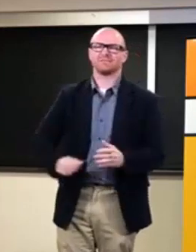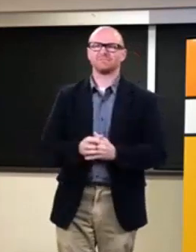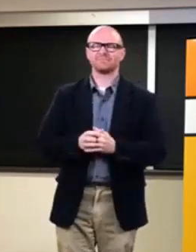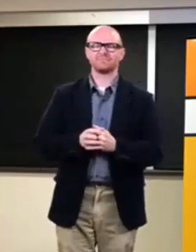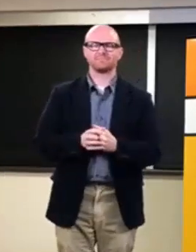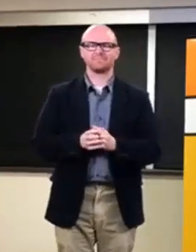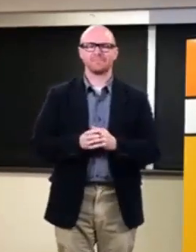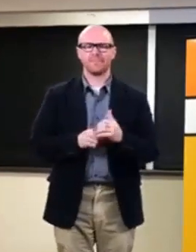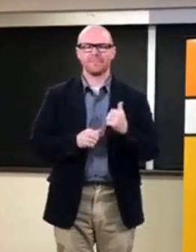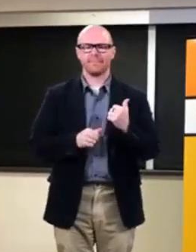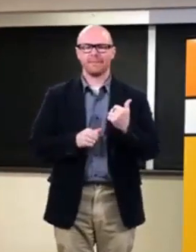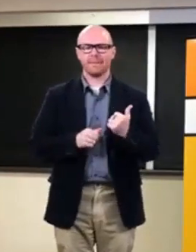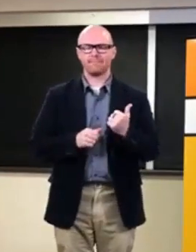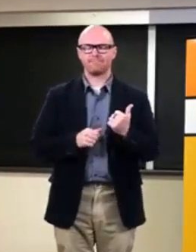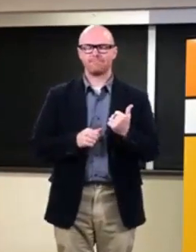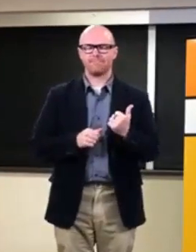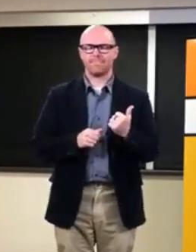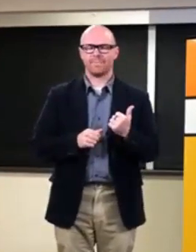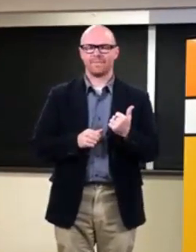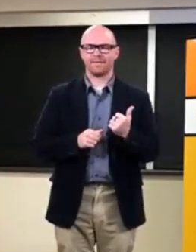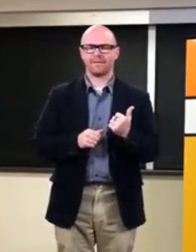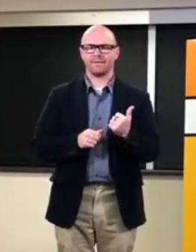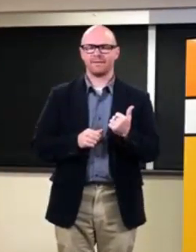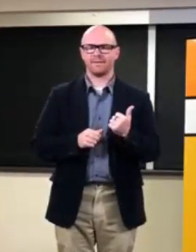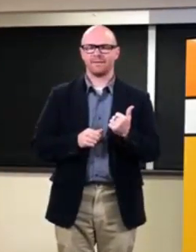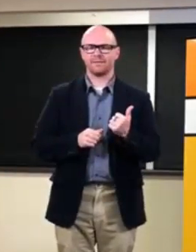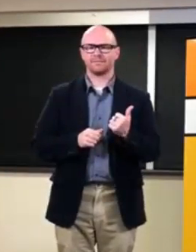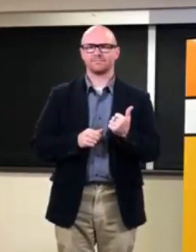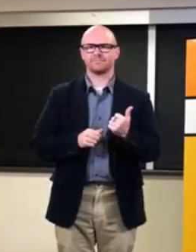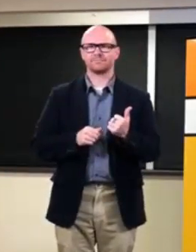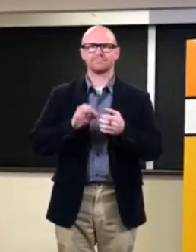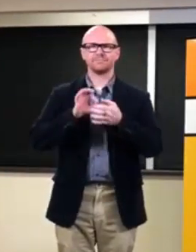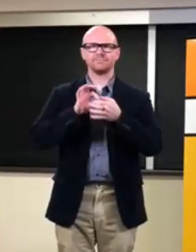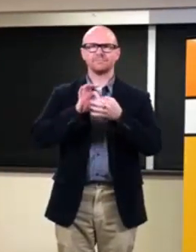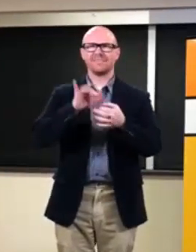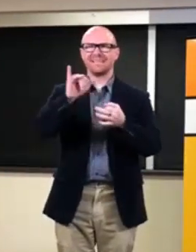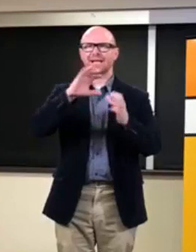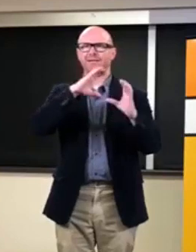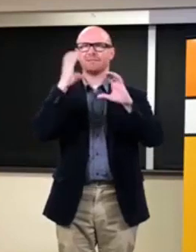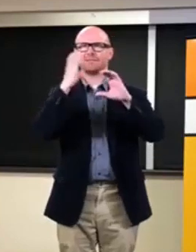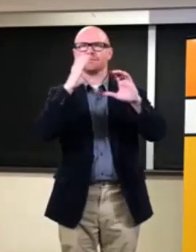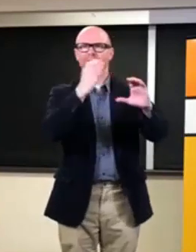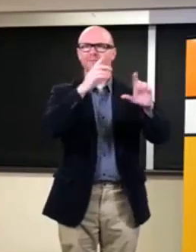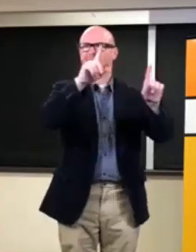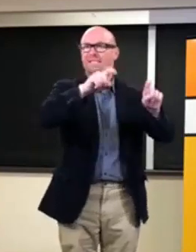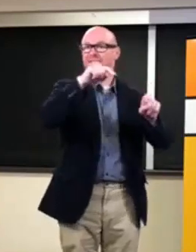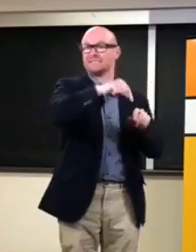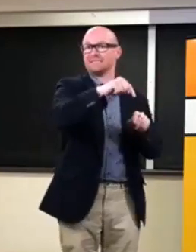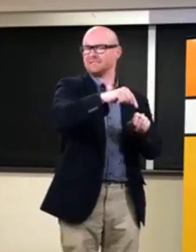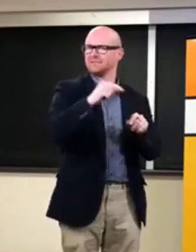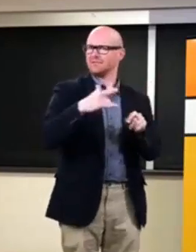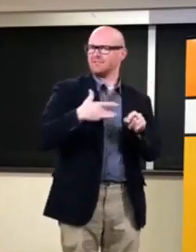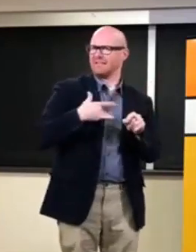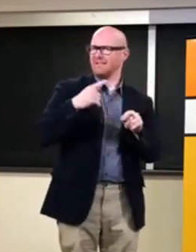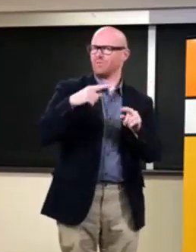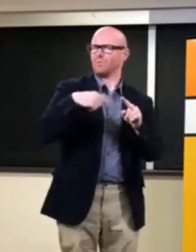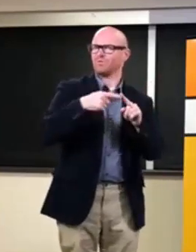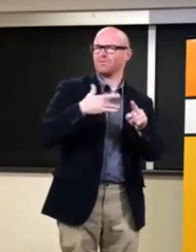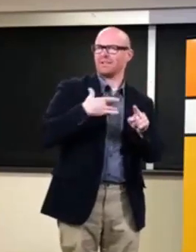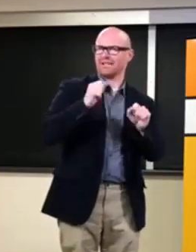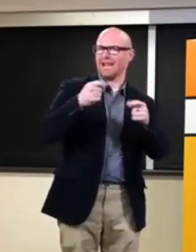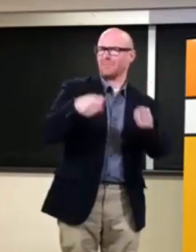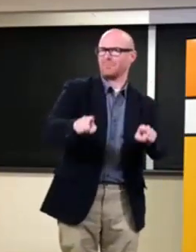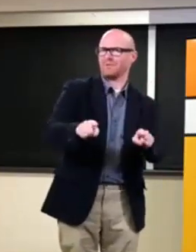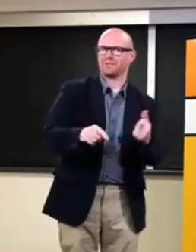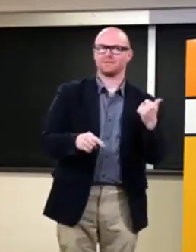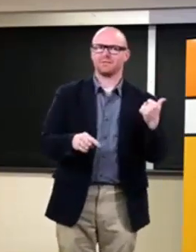And then in regards to a potential mobile options, is there any kind of timeline for when that might roll out? So we're working at